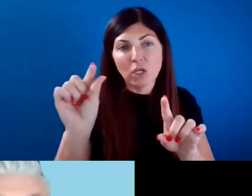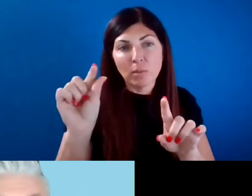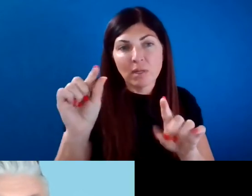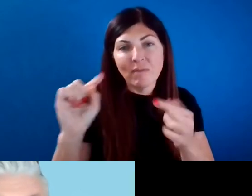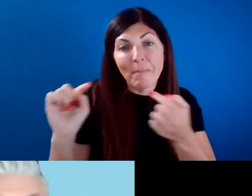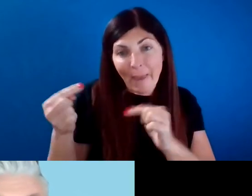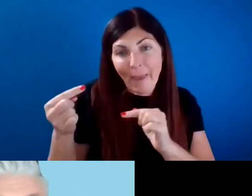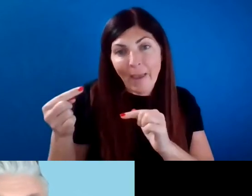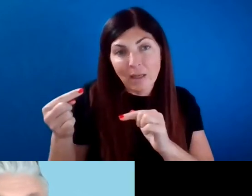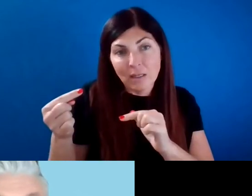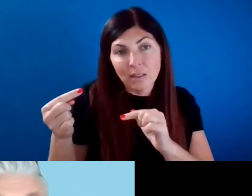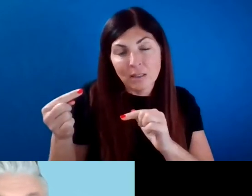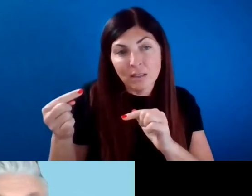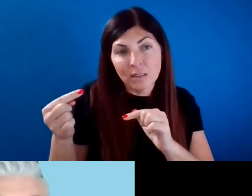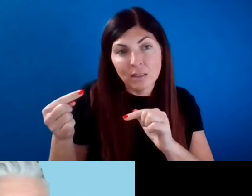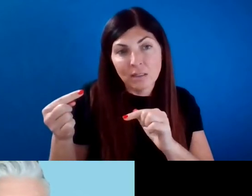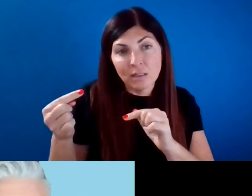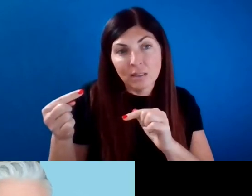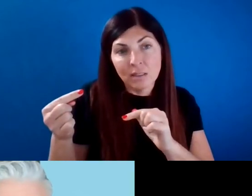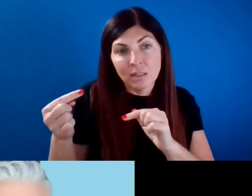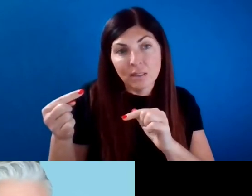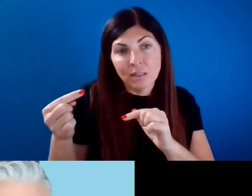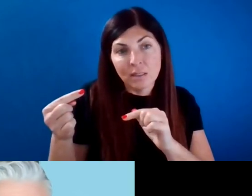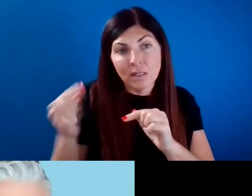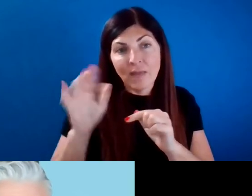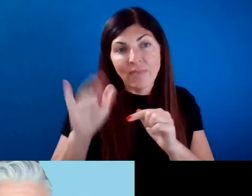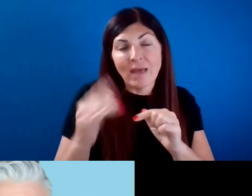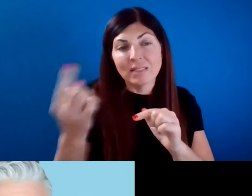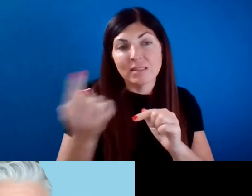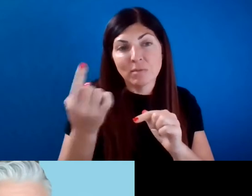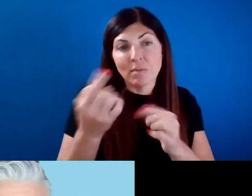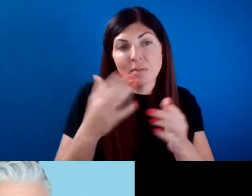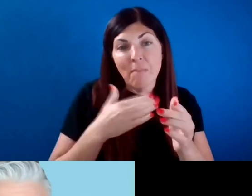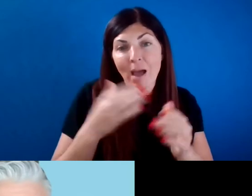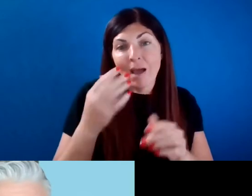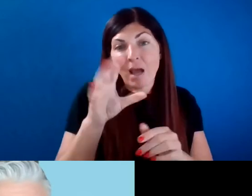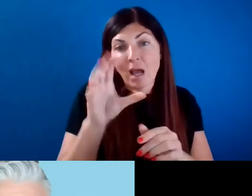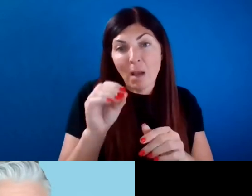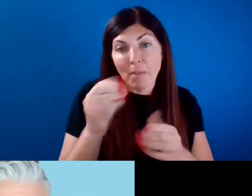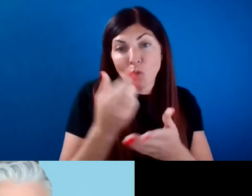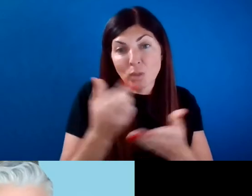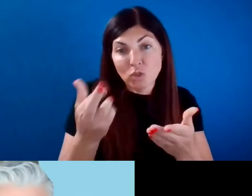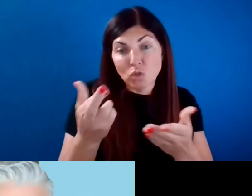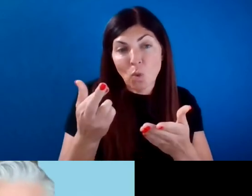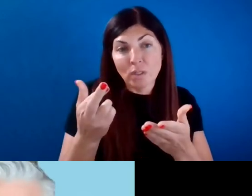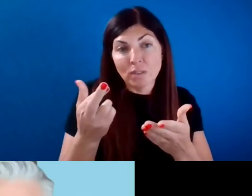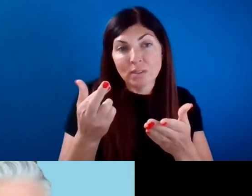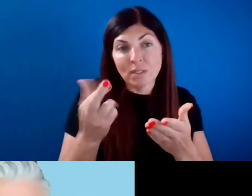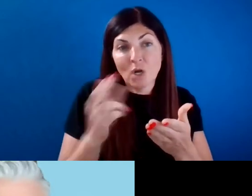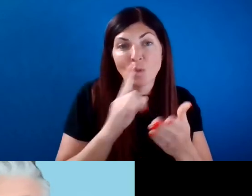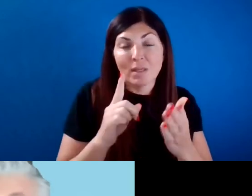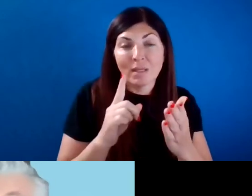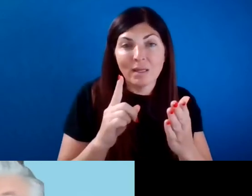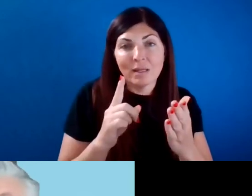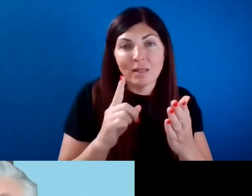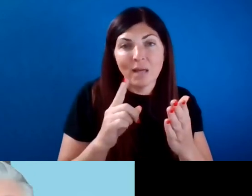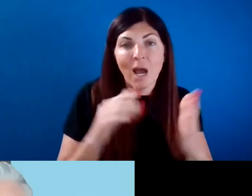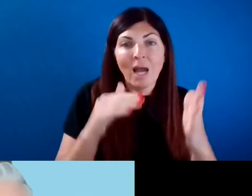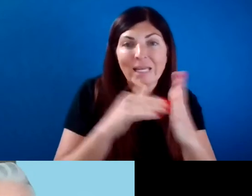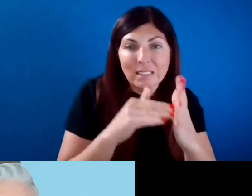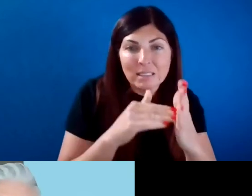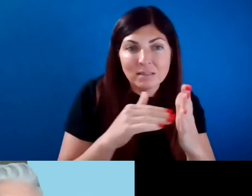pain that sometimes my company resources count against my ability to get